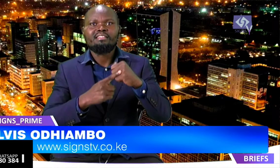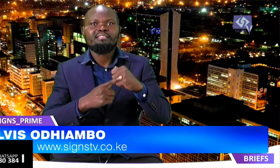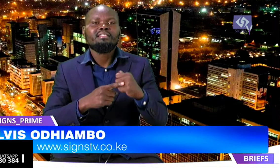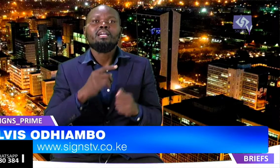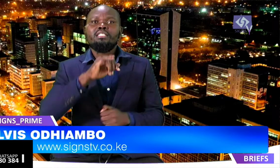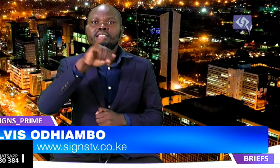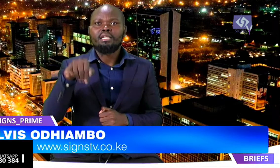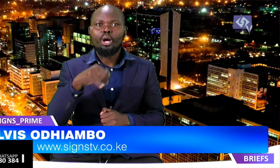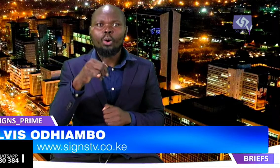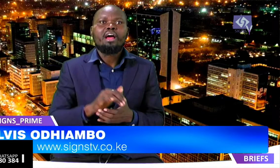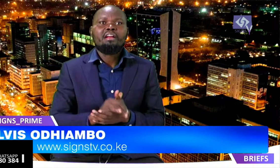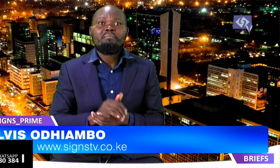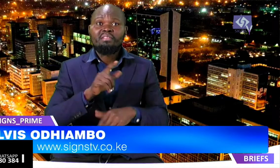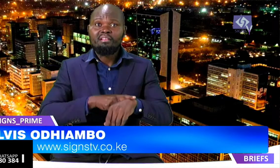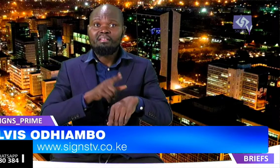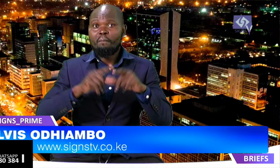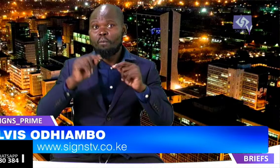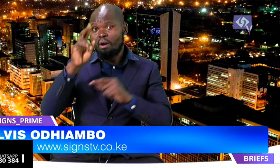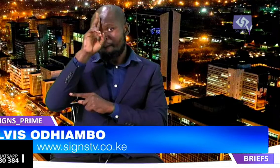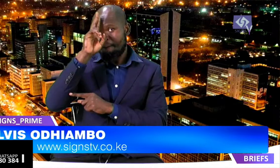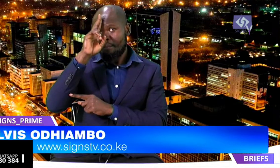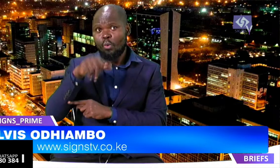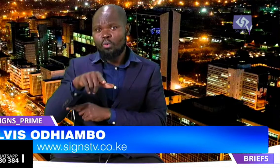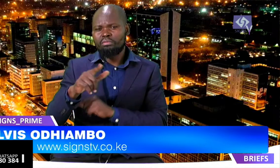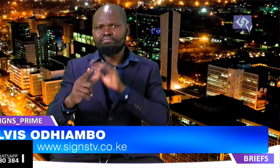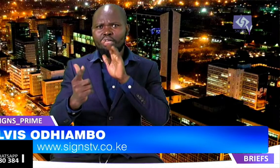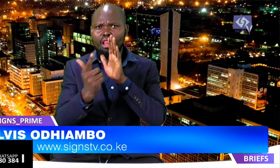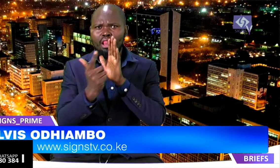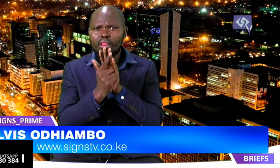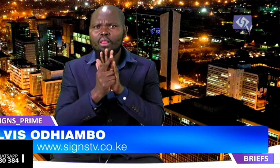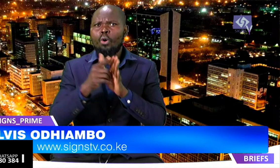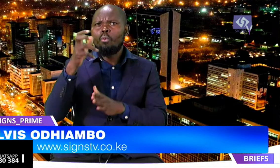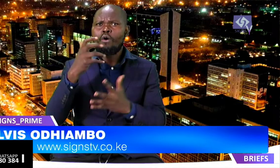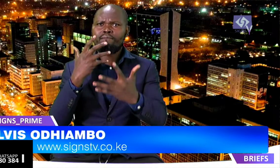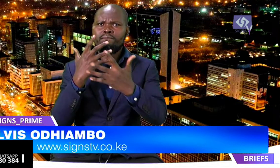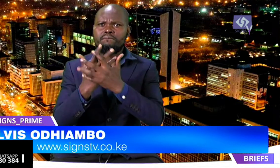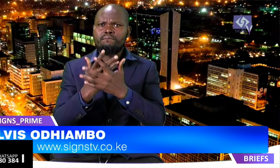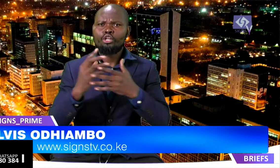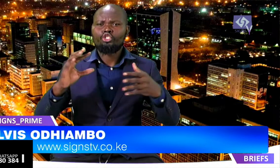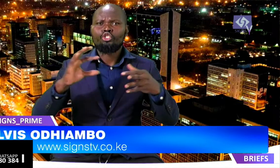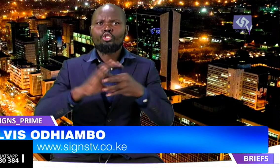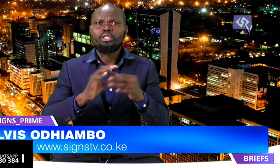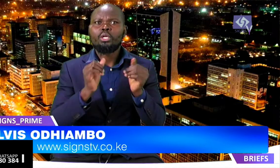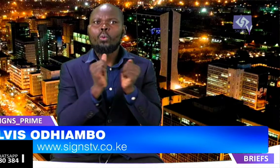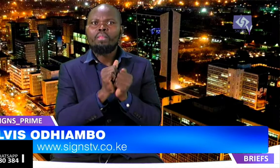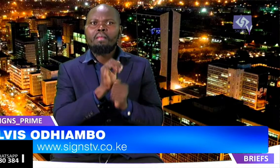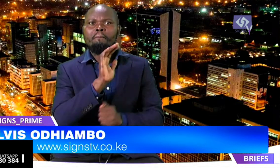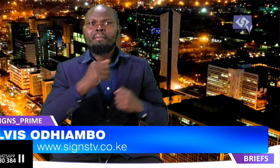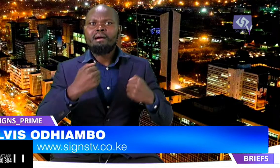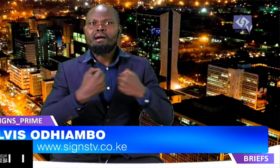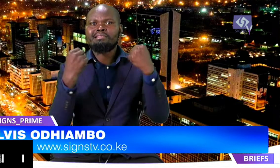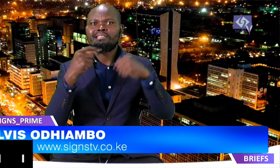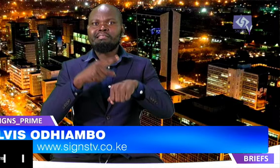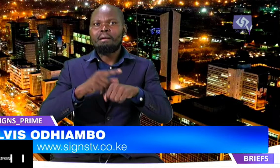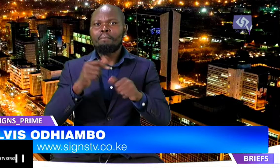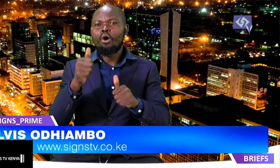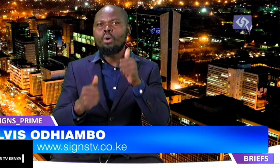16th. According to the police, the legislator was arrested in connection with the incidents during which two of his